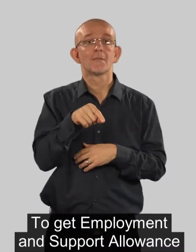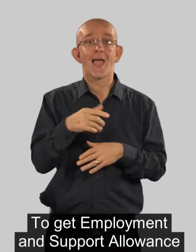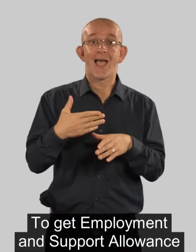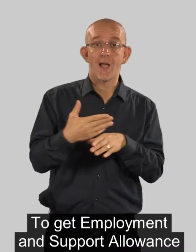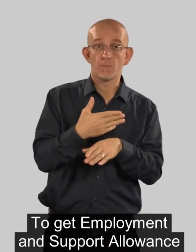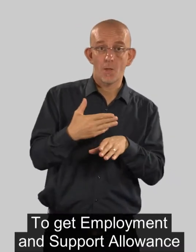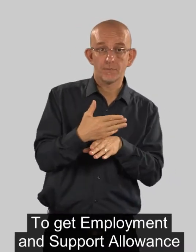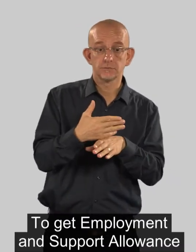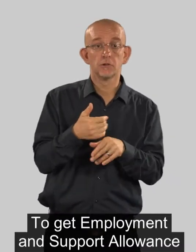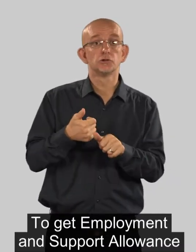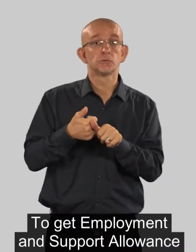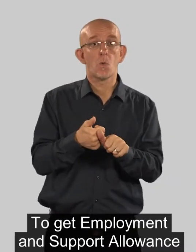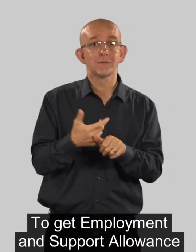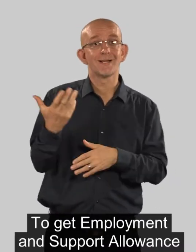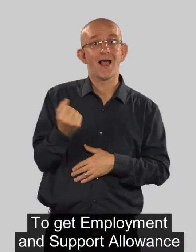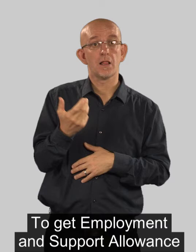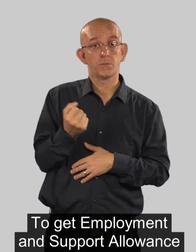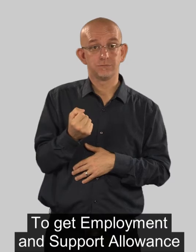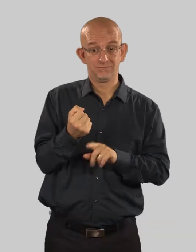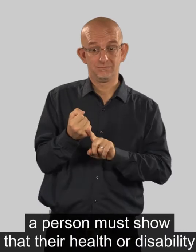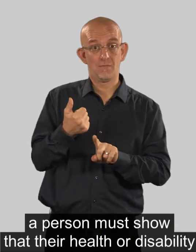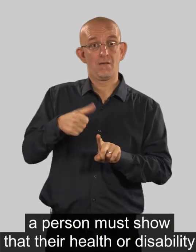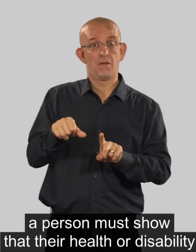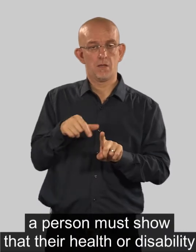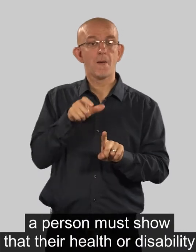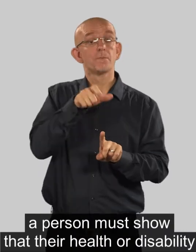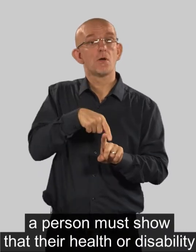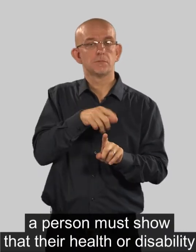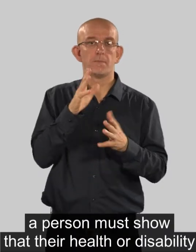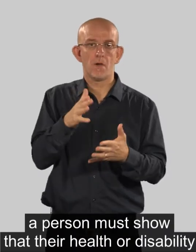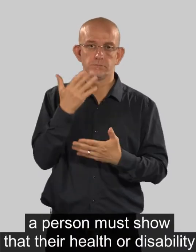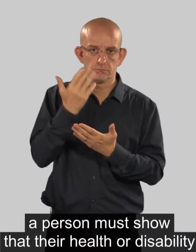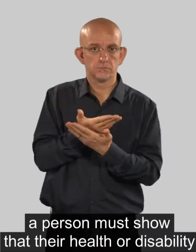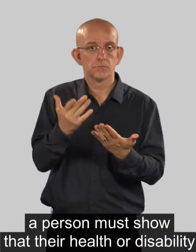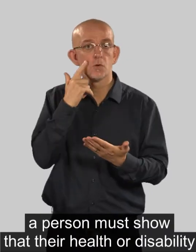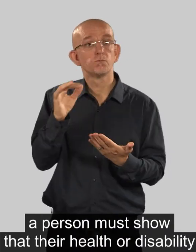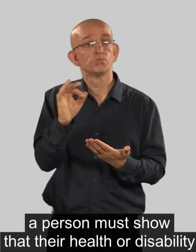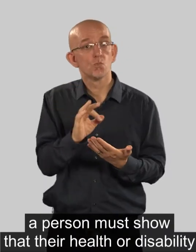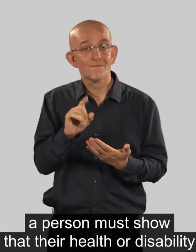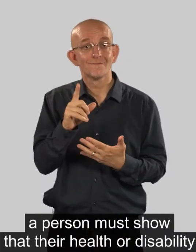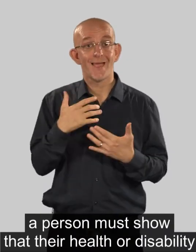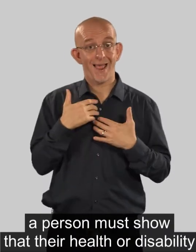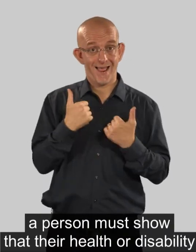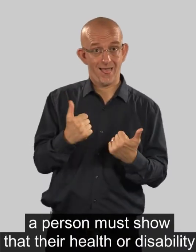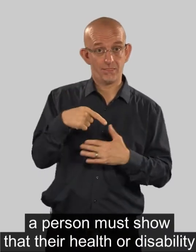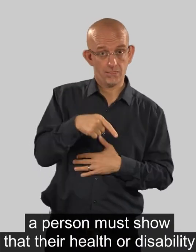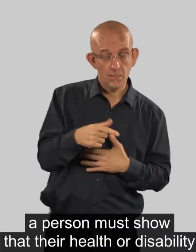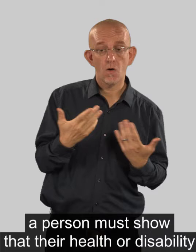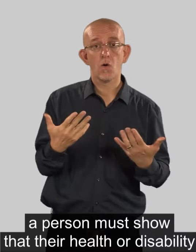employment and support allowance, a person must show that their health or disability makes it